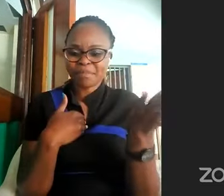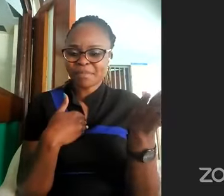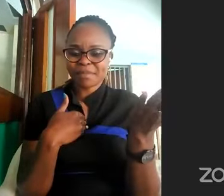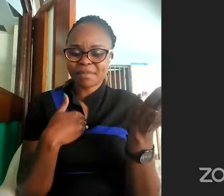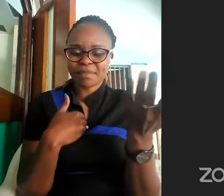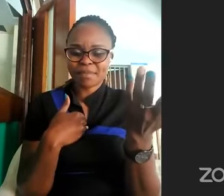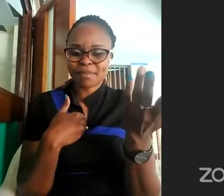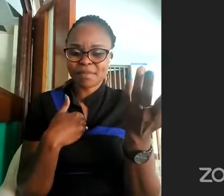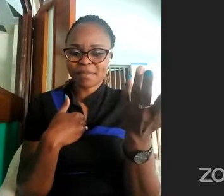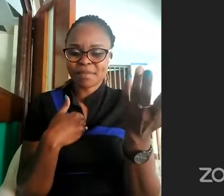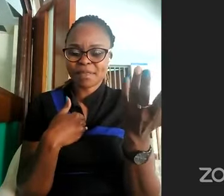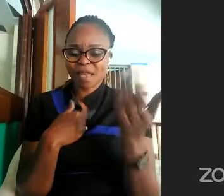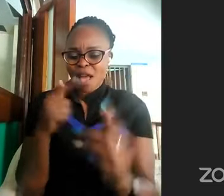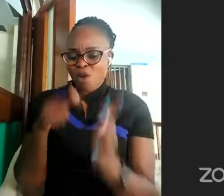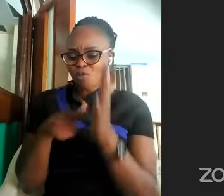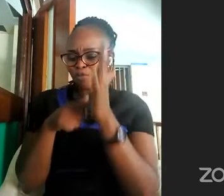determine their self. And